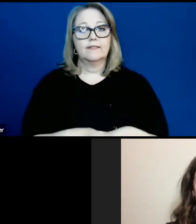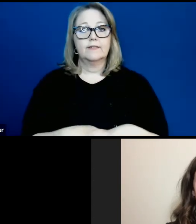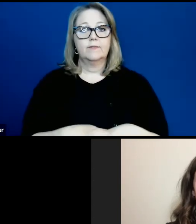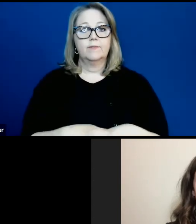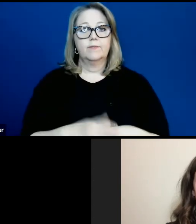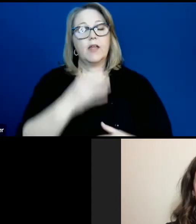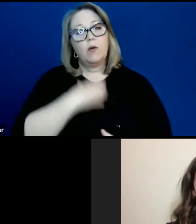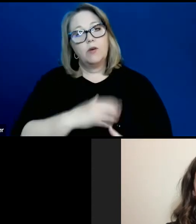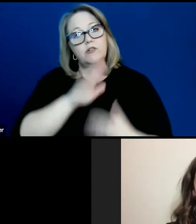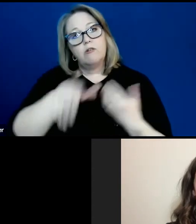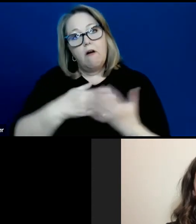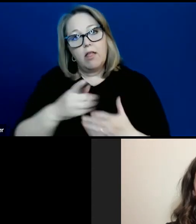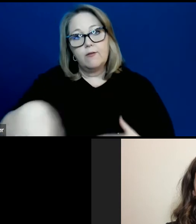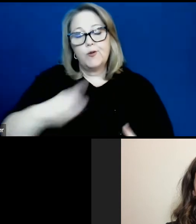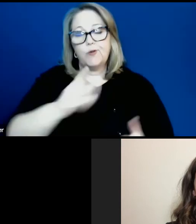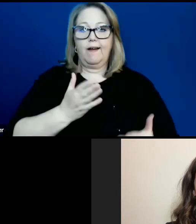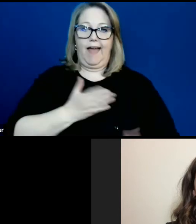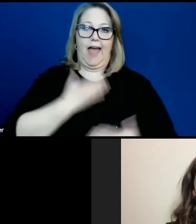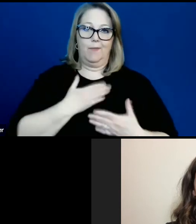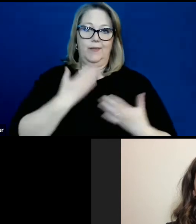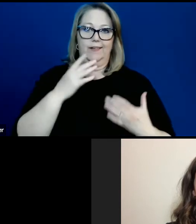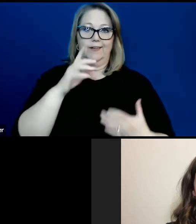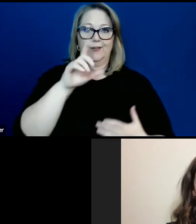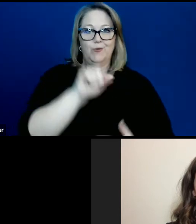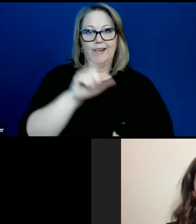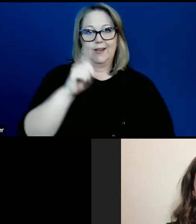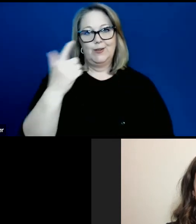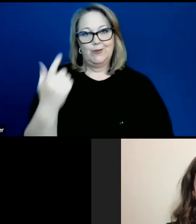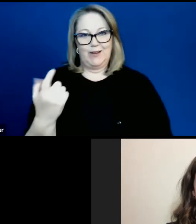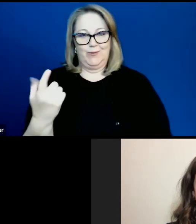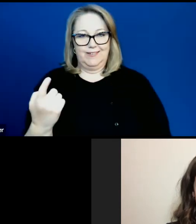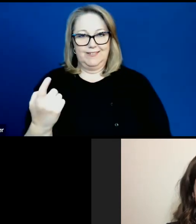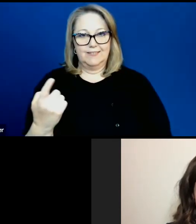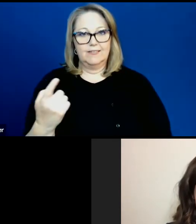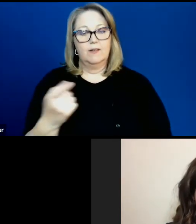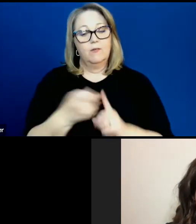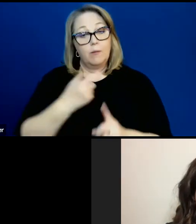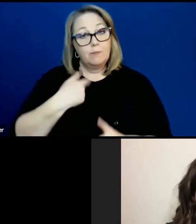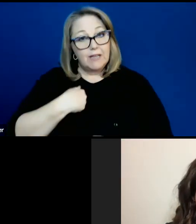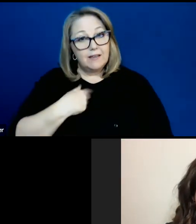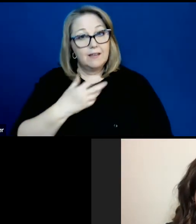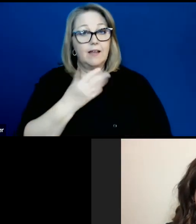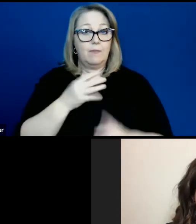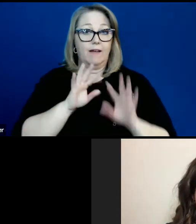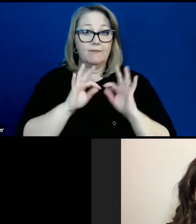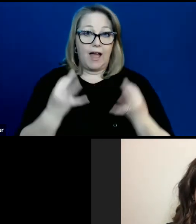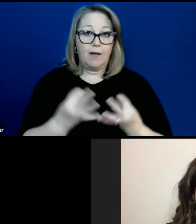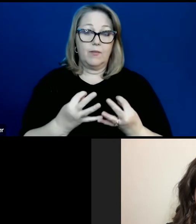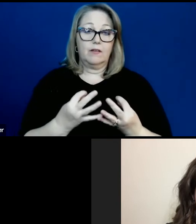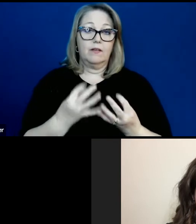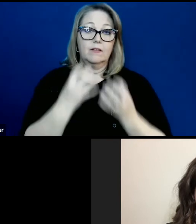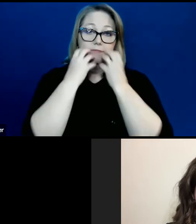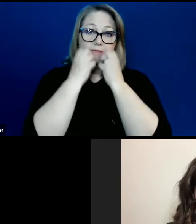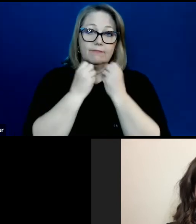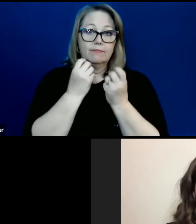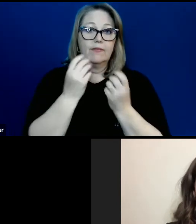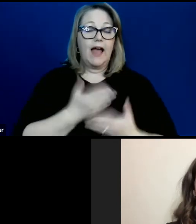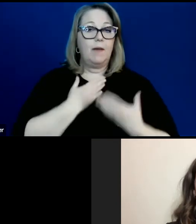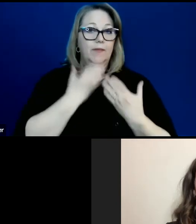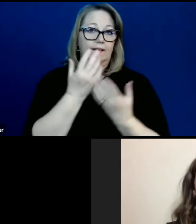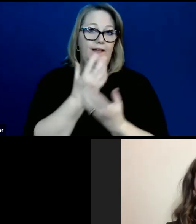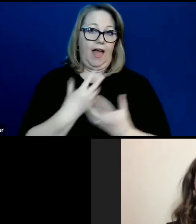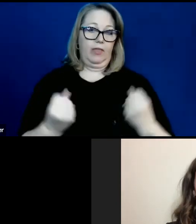you all a very happy 2021. Kathy and I and my family all wish you have a happy and healthy and safe year. But